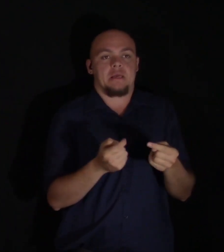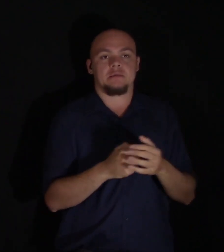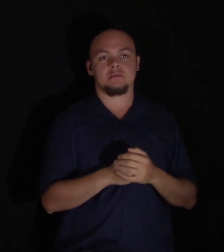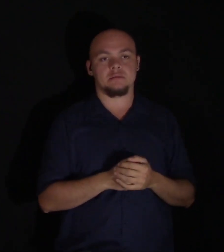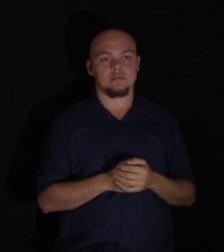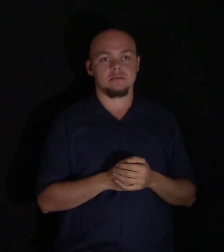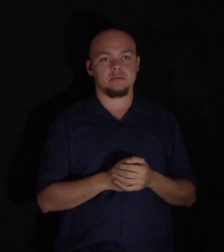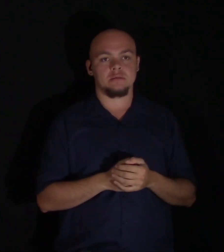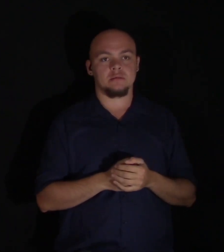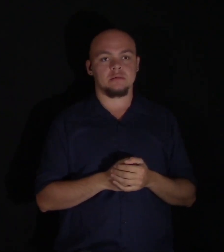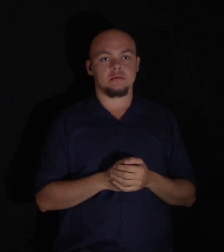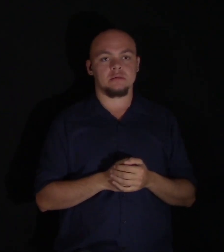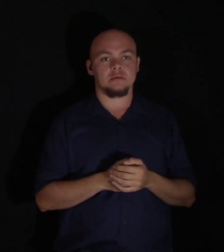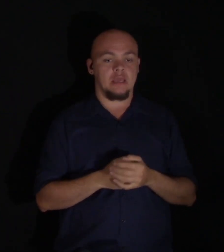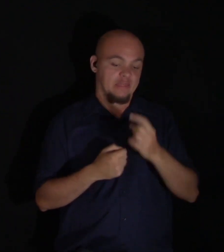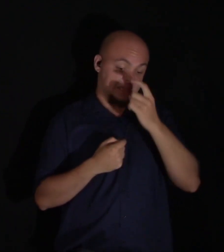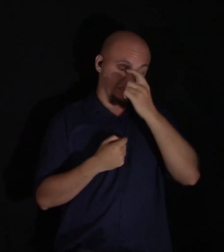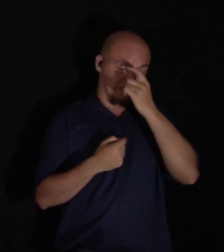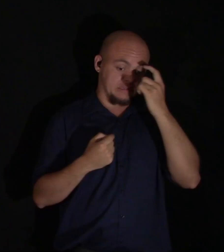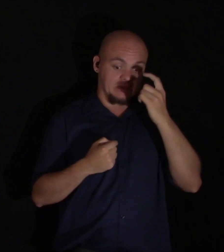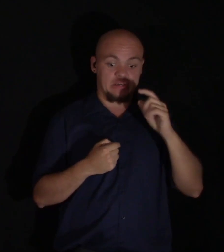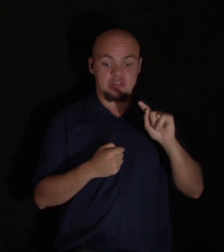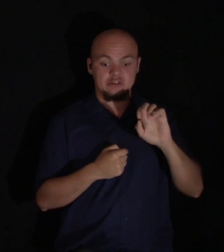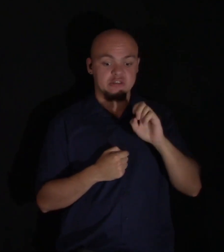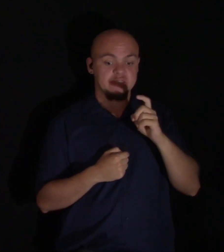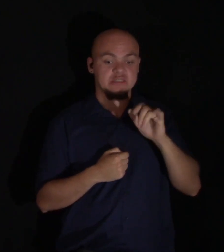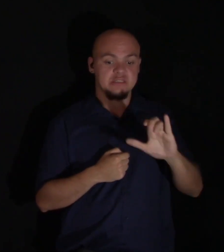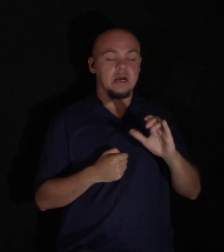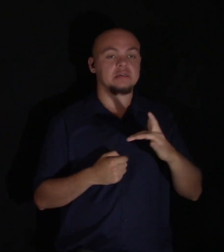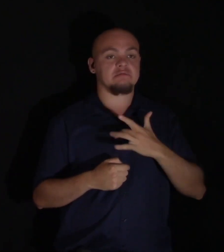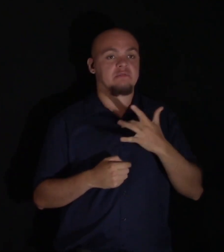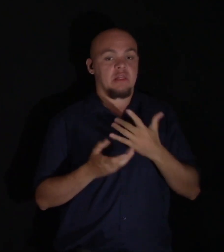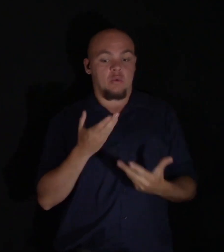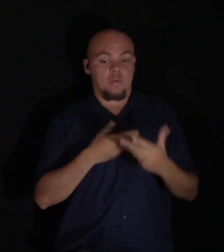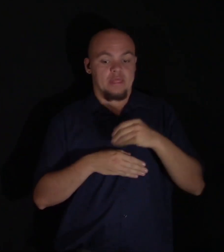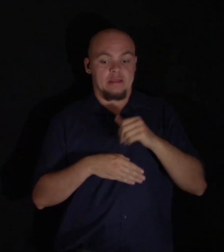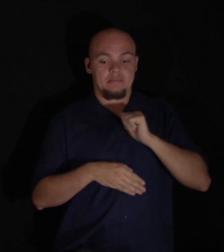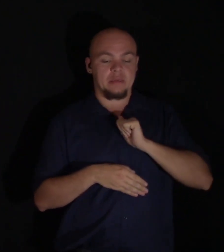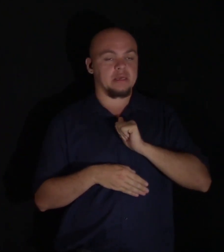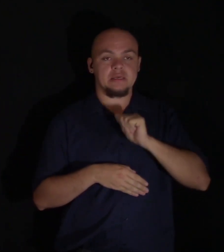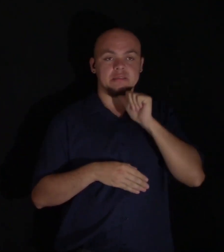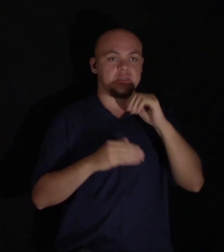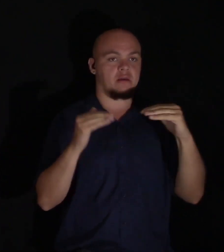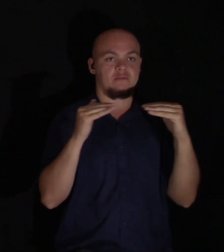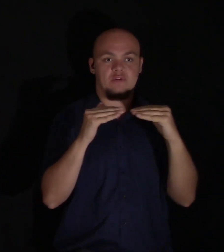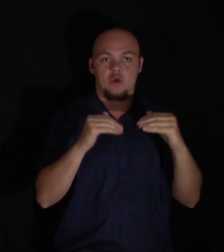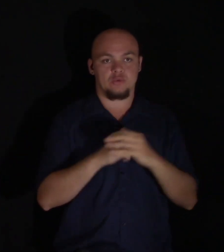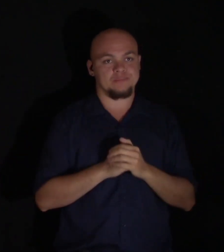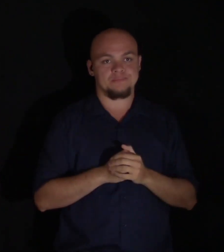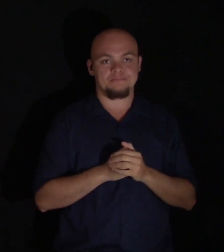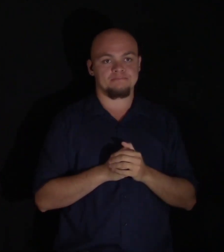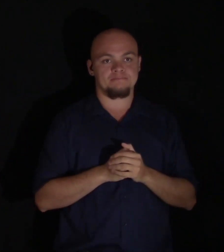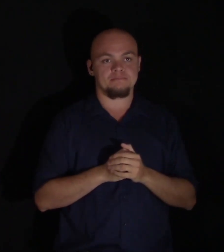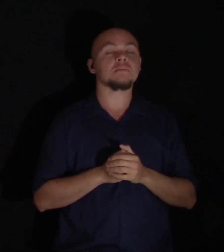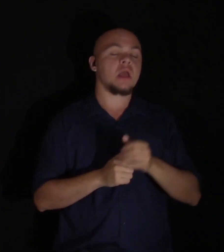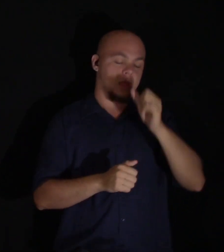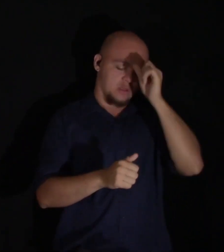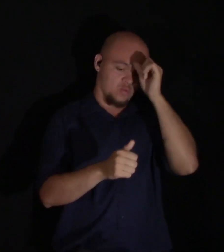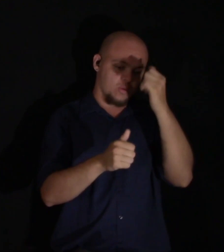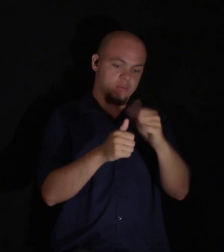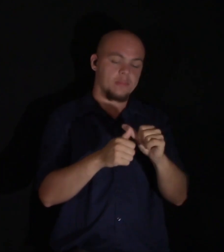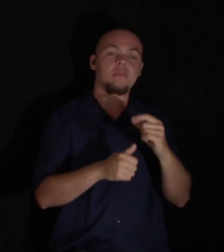that I now have these toxic feelings living inside of me. I will always remember what